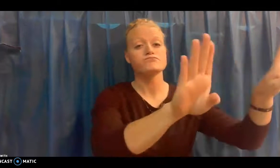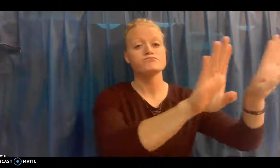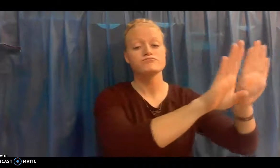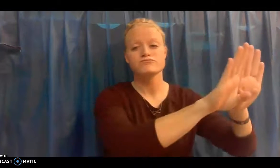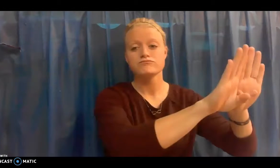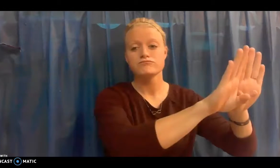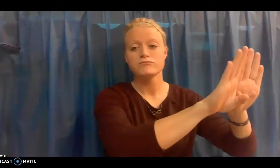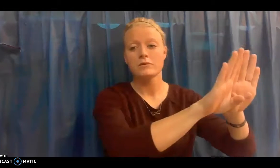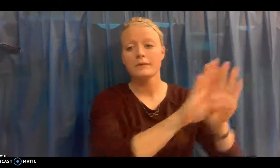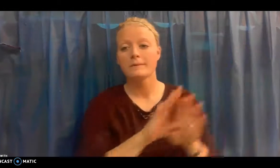vision board.